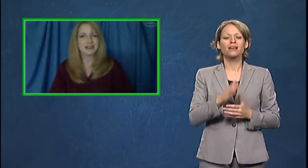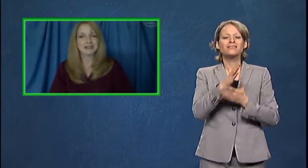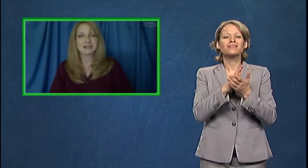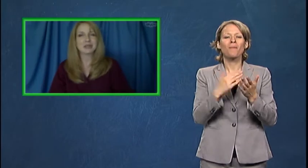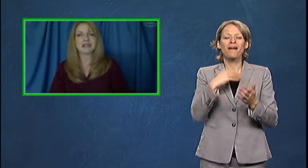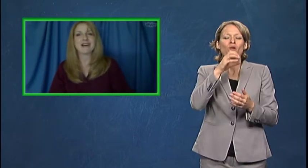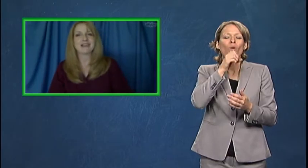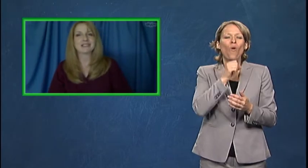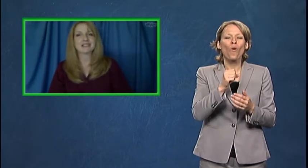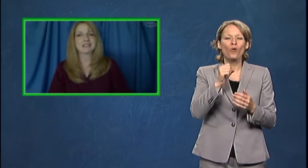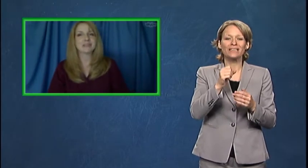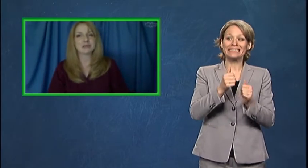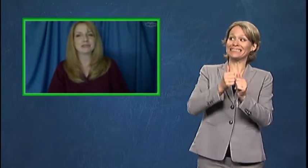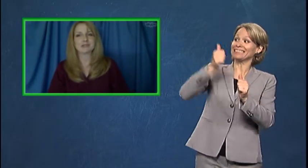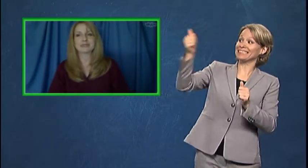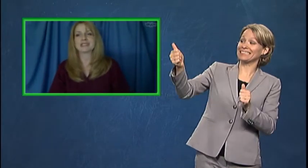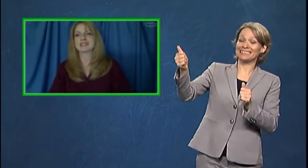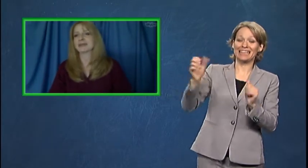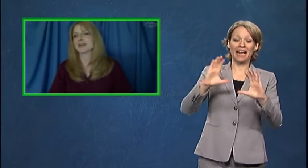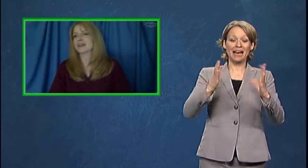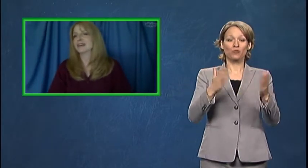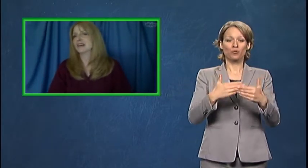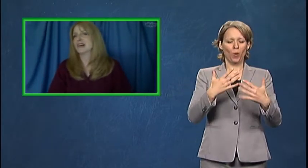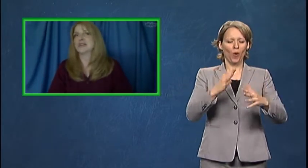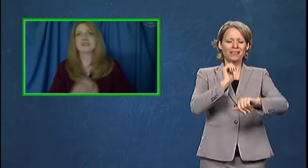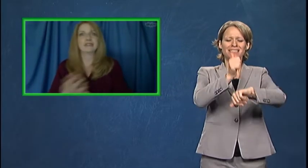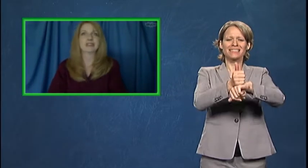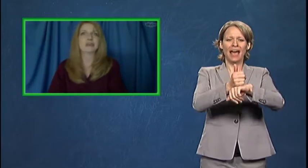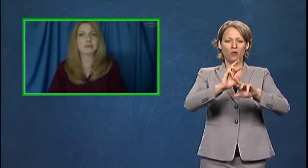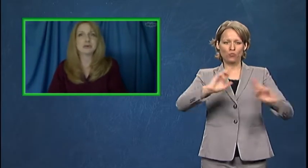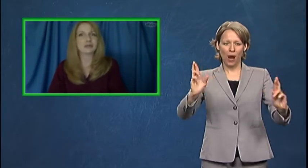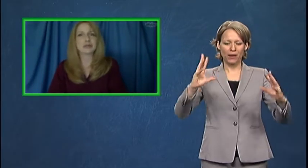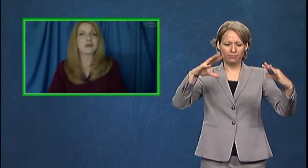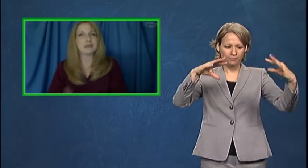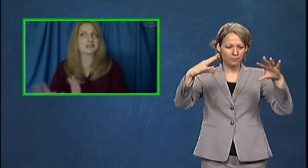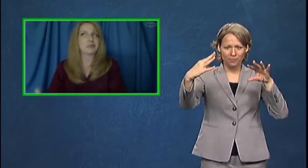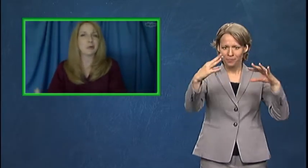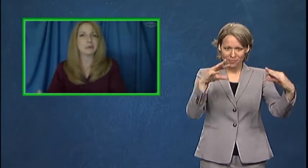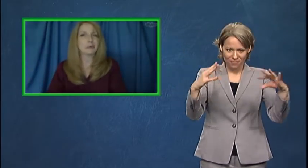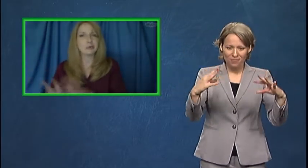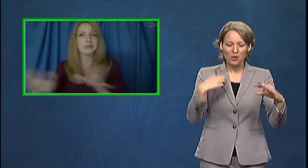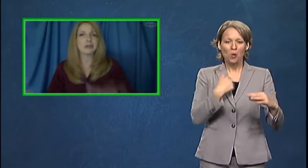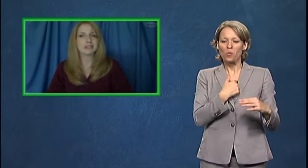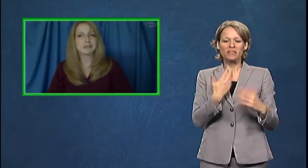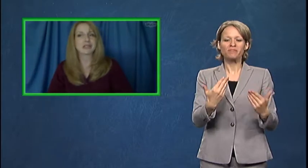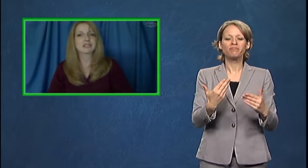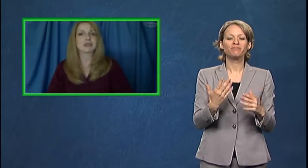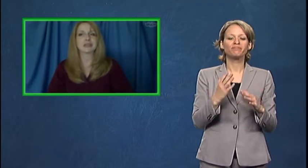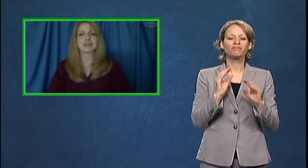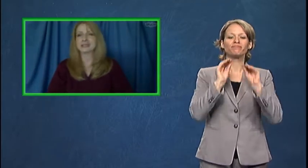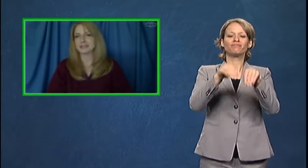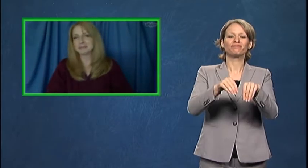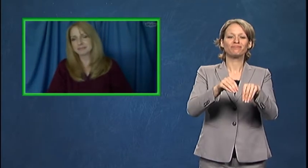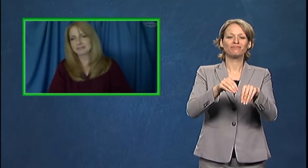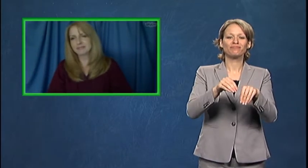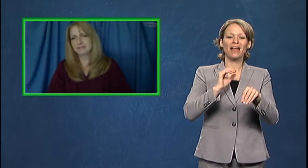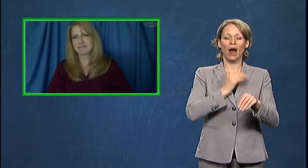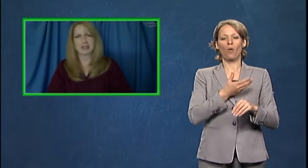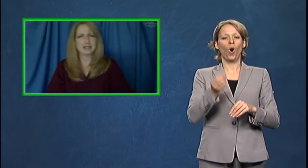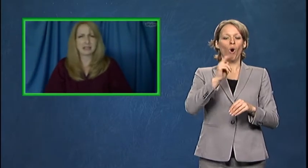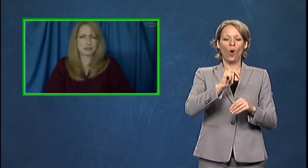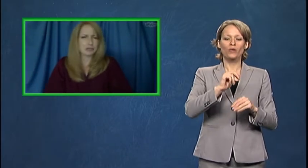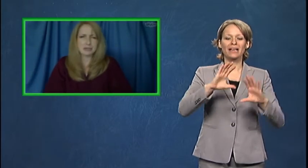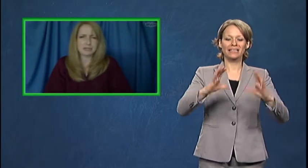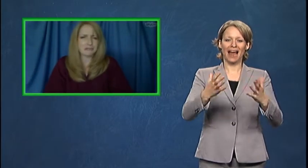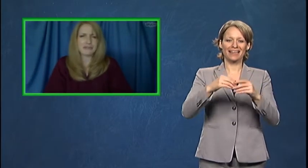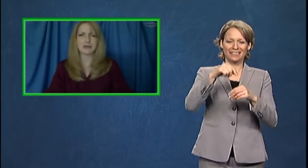you find at community colleges and some universities, where all the video remote equipment is in one room with all these big screens. And I